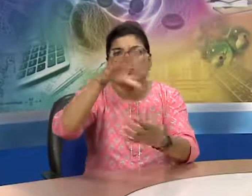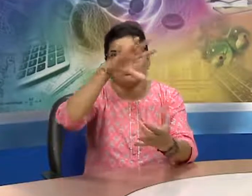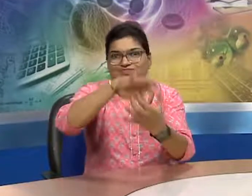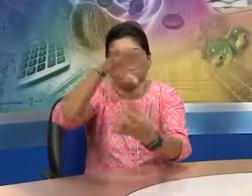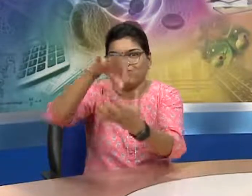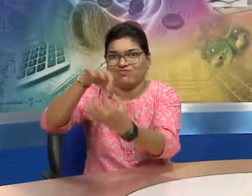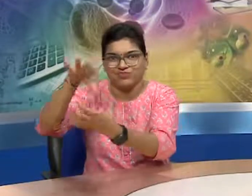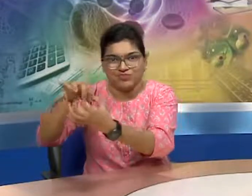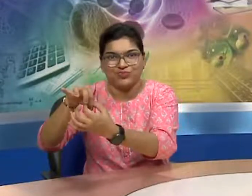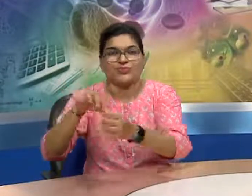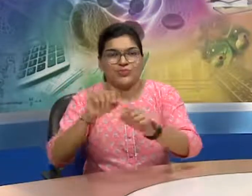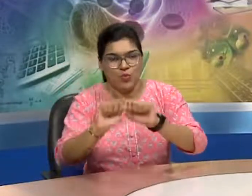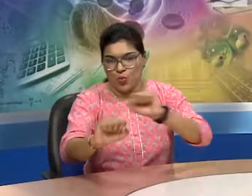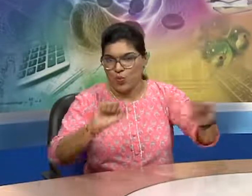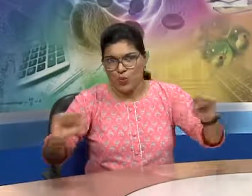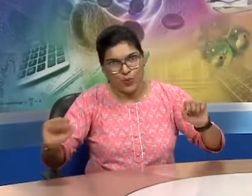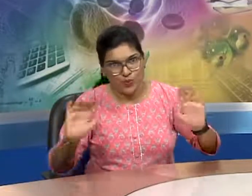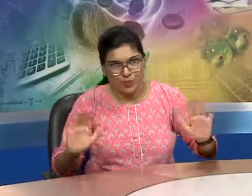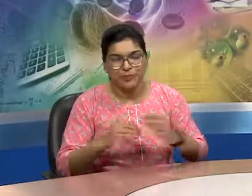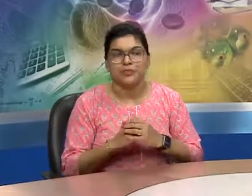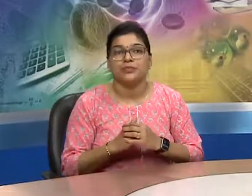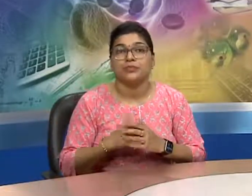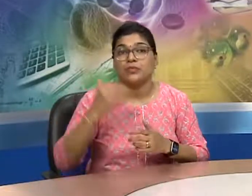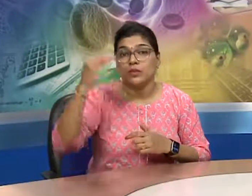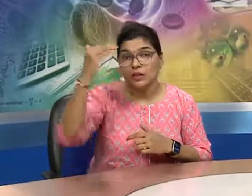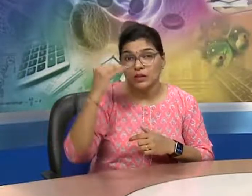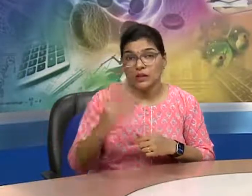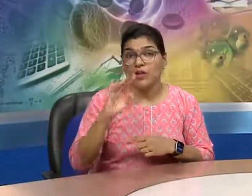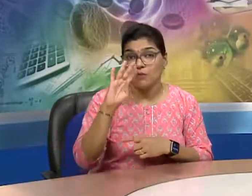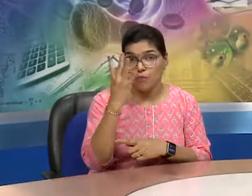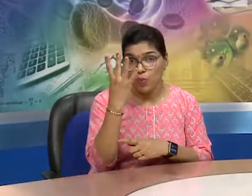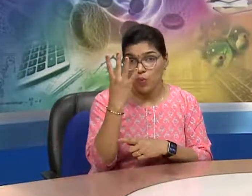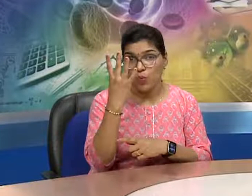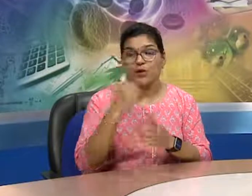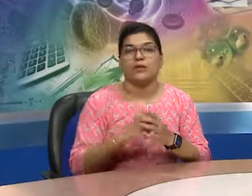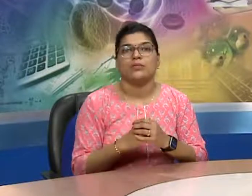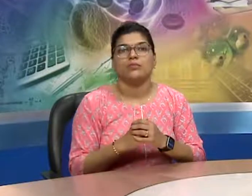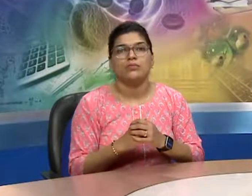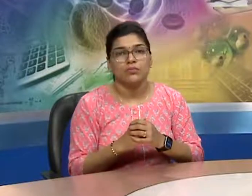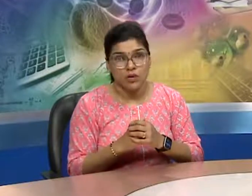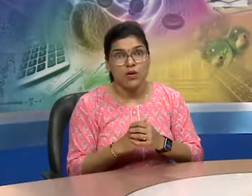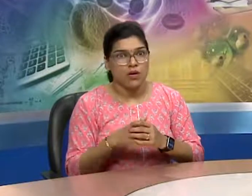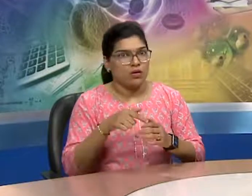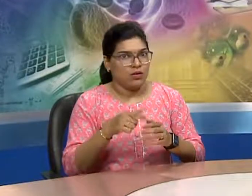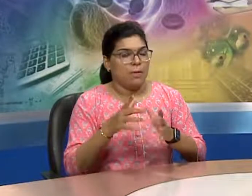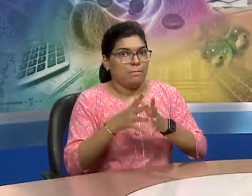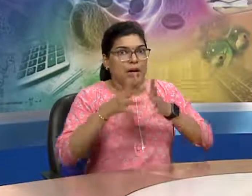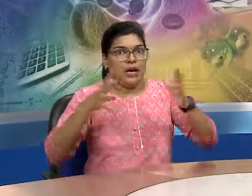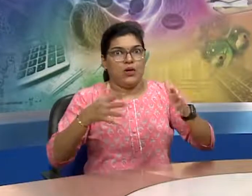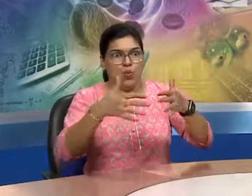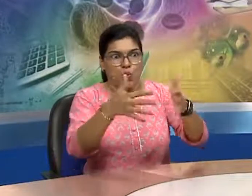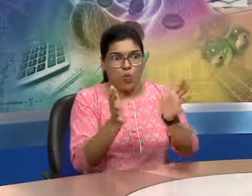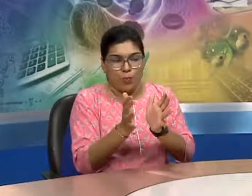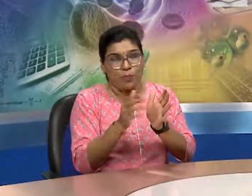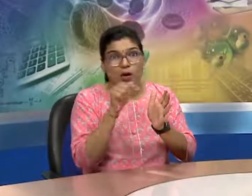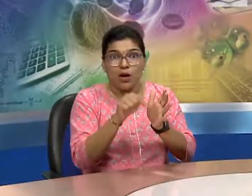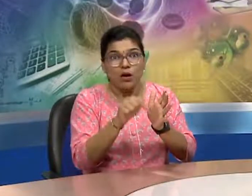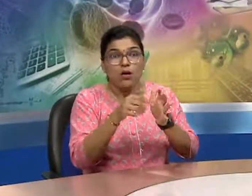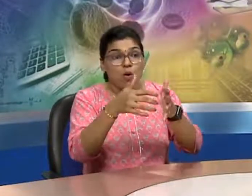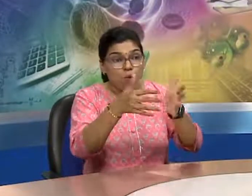all interact with each other. The next level, which is fourth level, that is